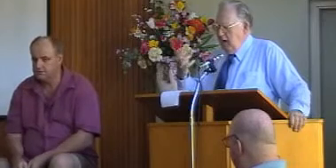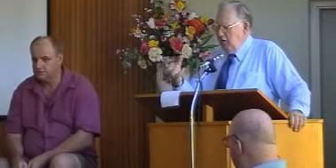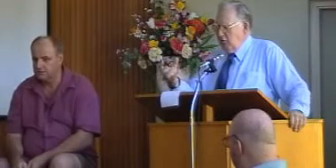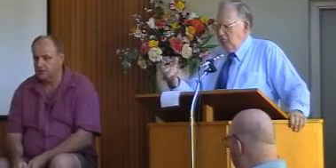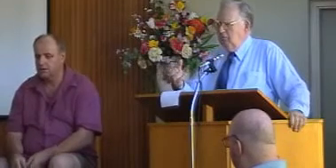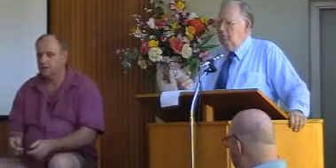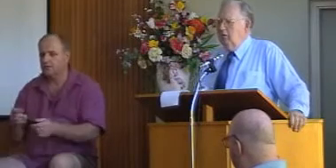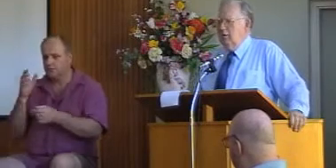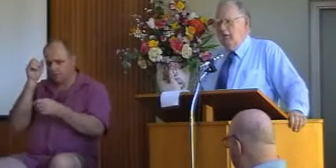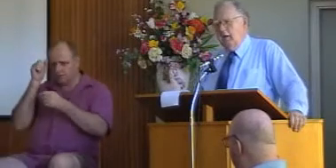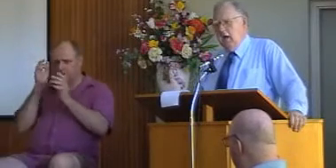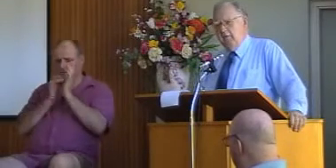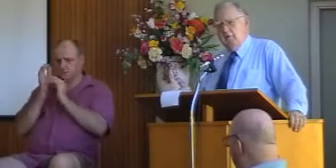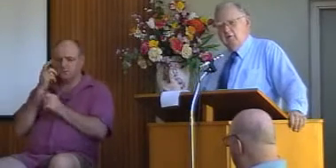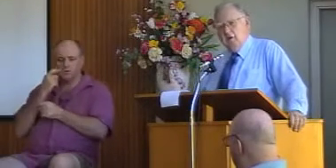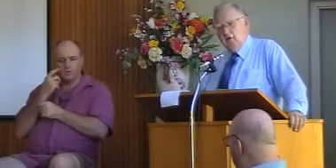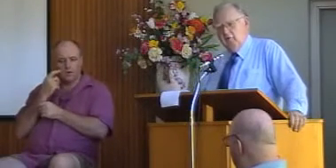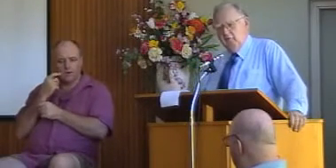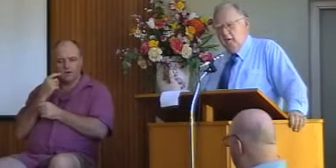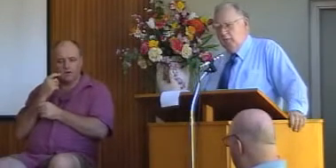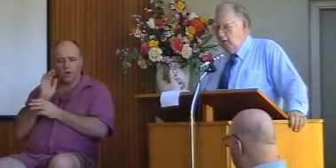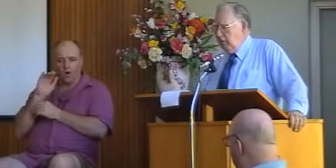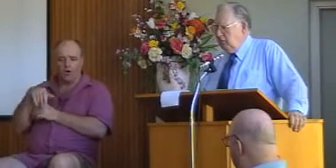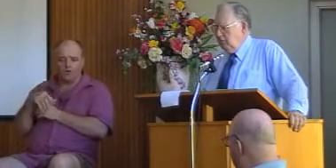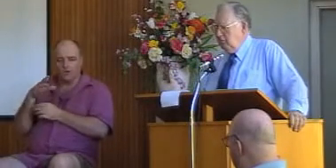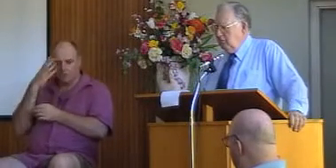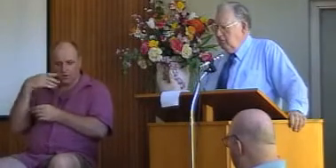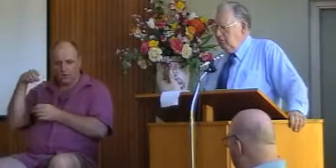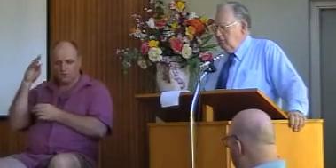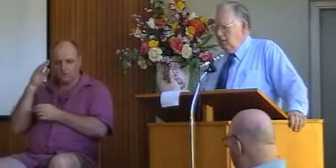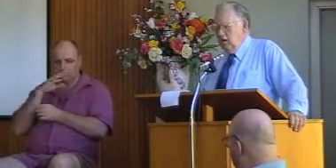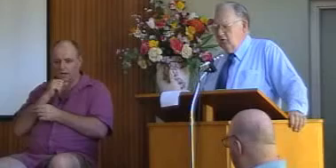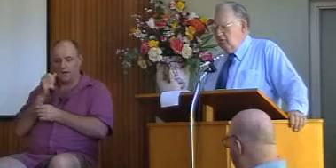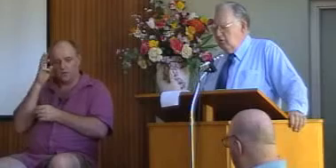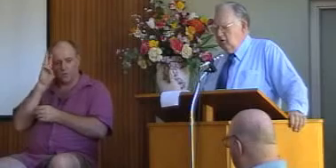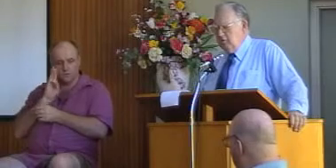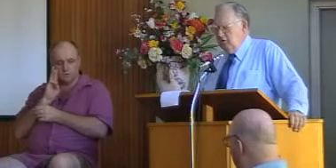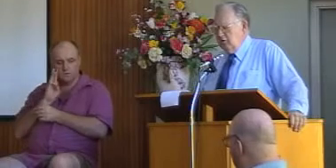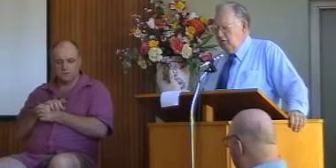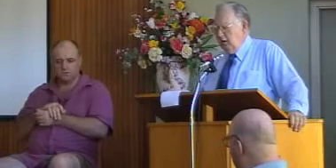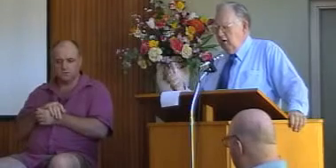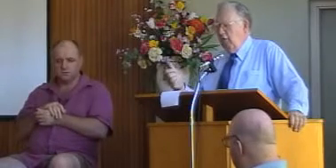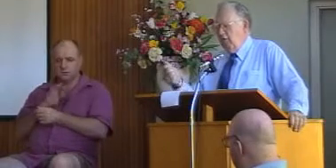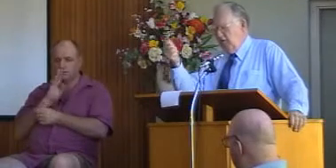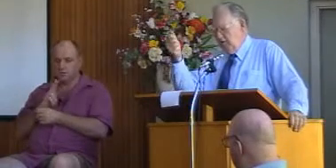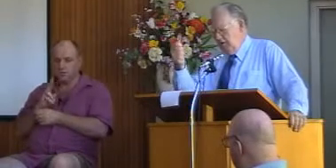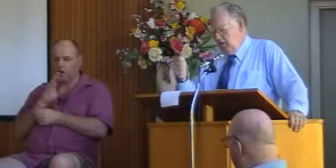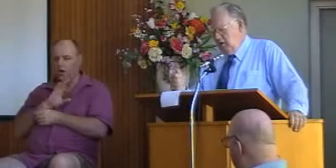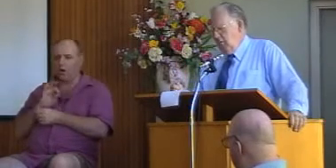and compassion he had for the souls of men. O Jerusalem, Jerusalem, how